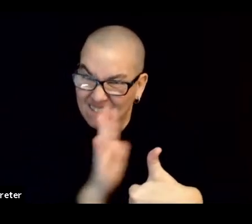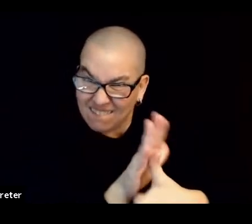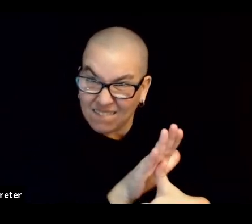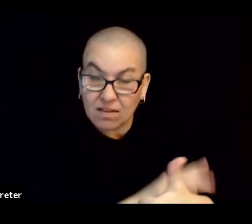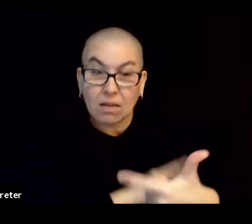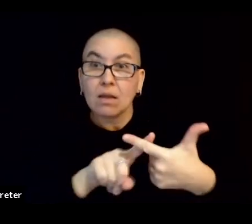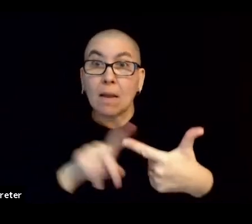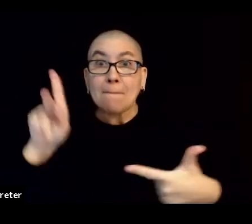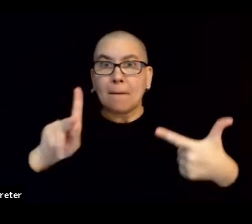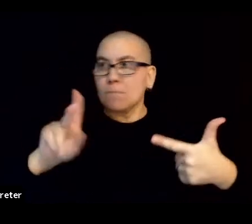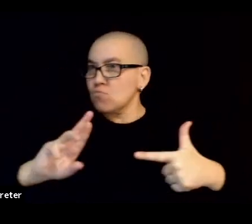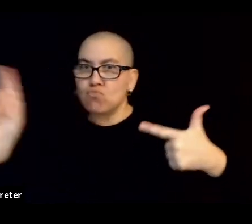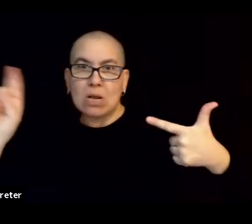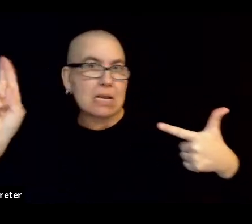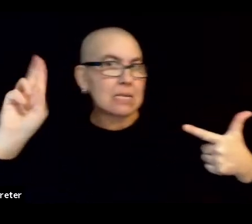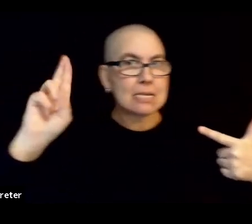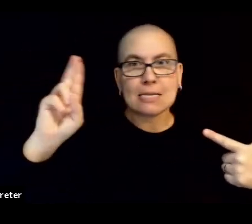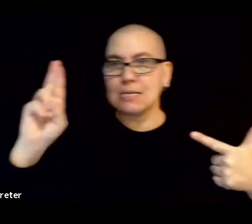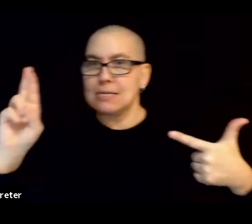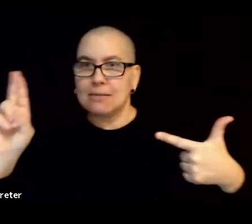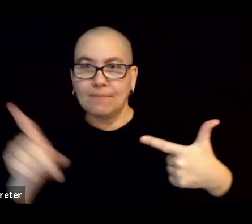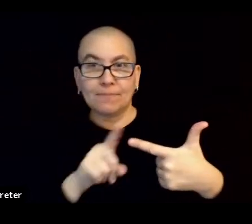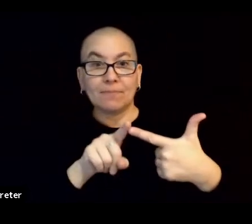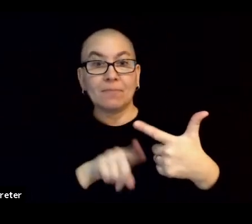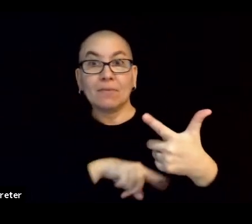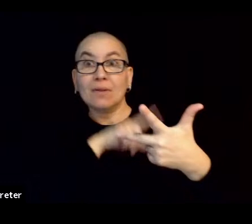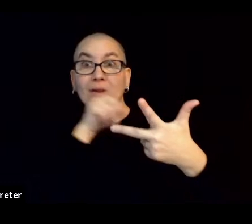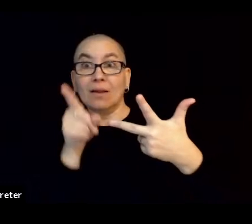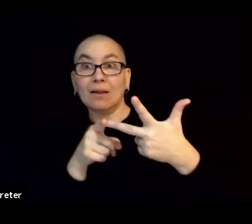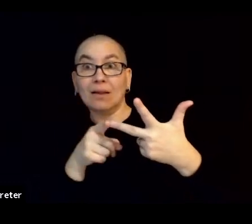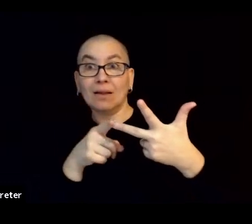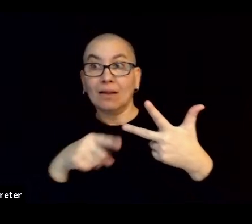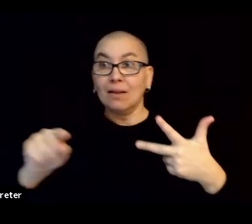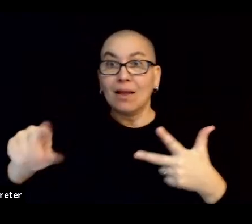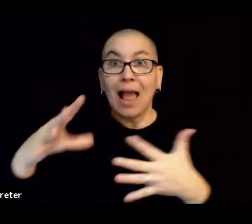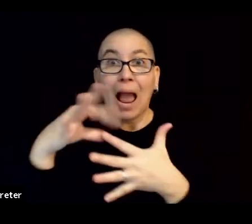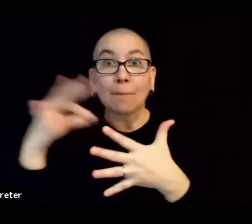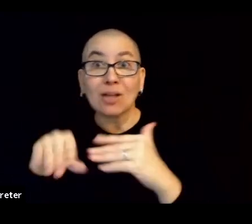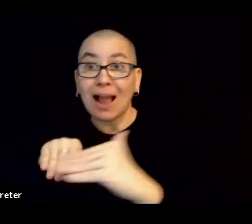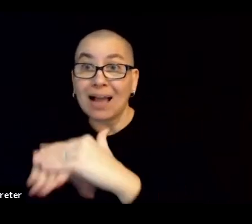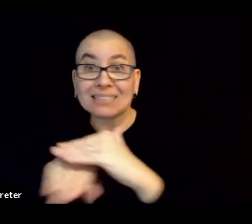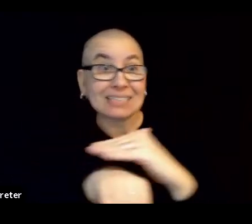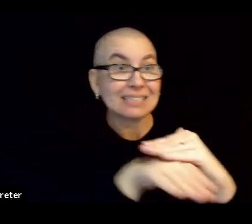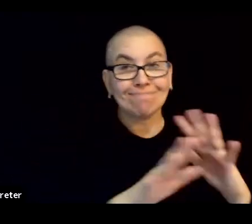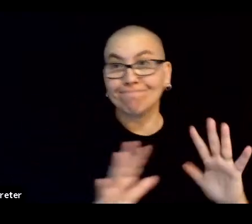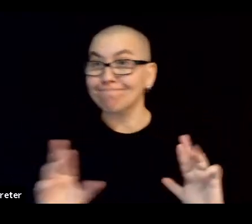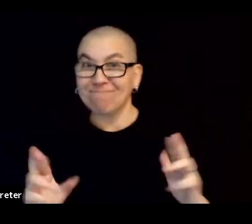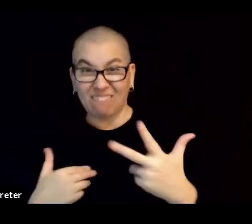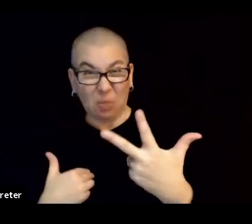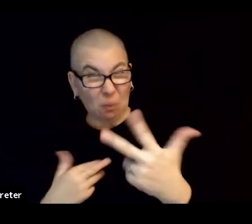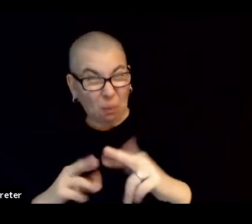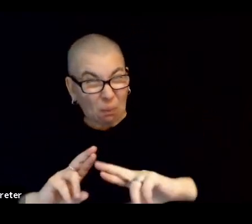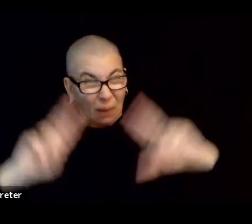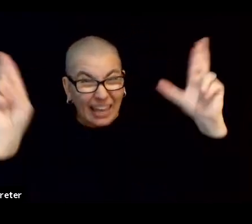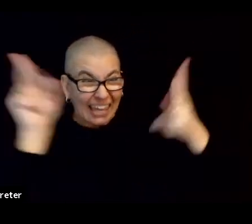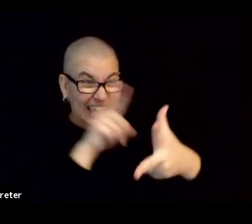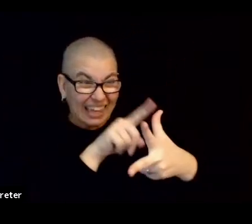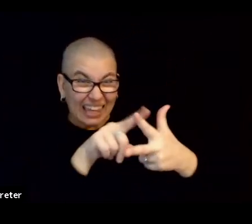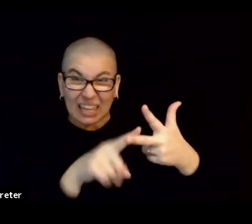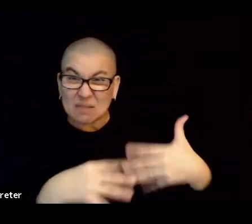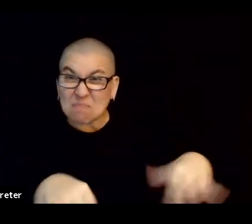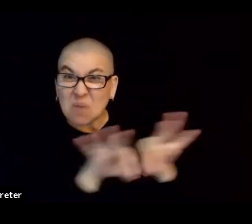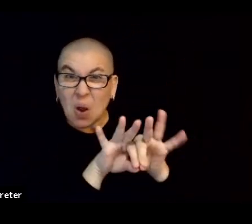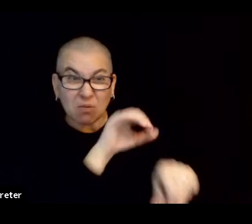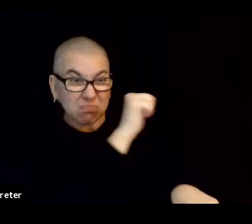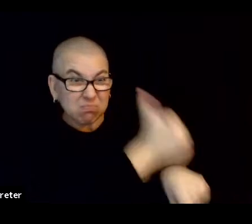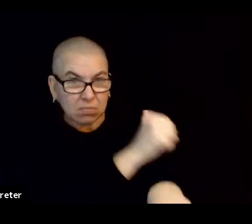the wheel, and these state sites are not in any way meant to displace the already existing structure, whether you got your vaccine at the VA,